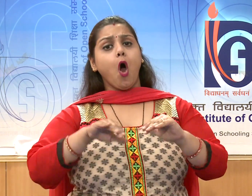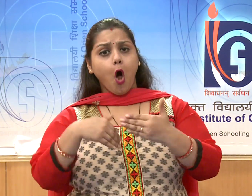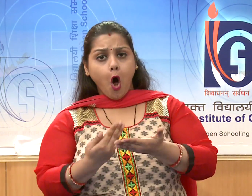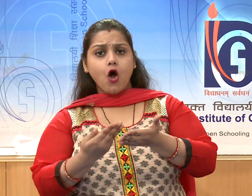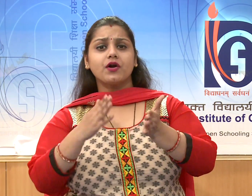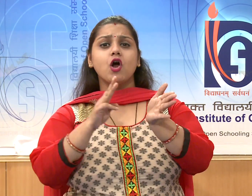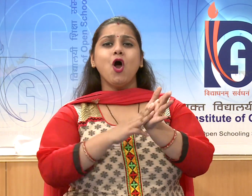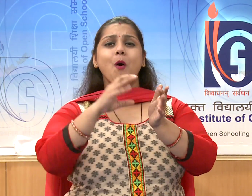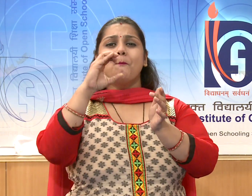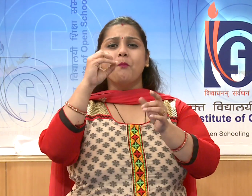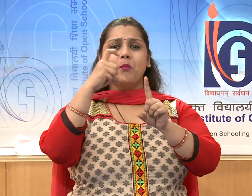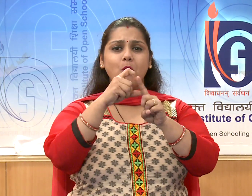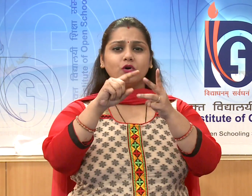and Modis